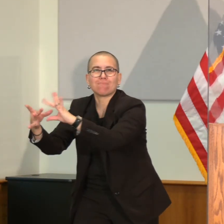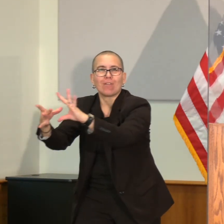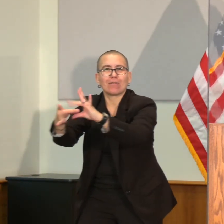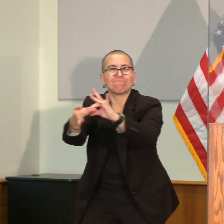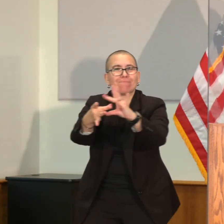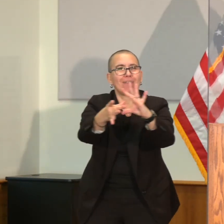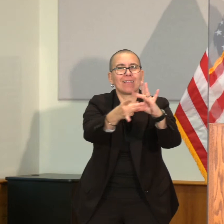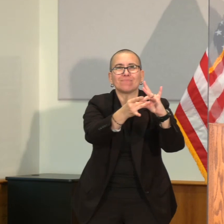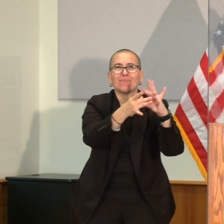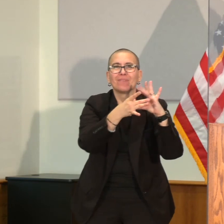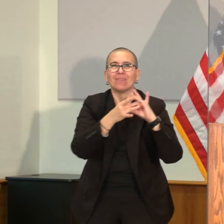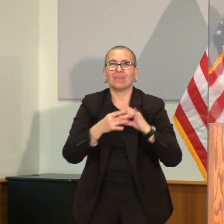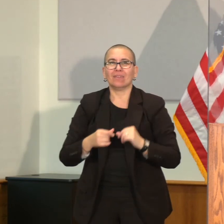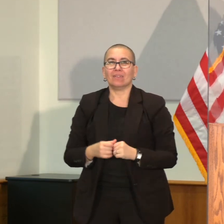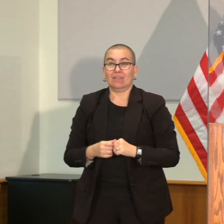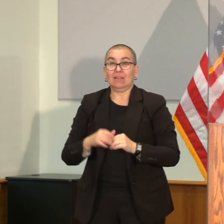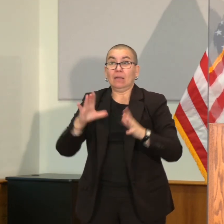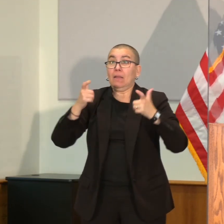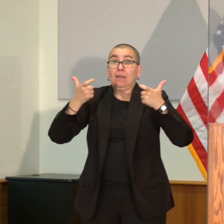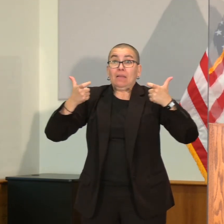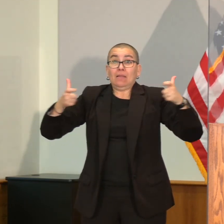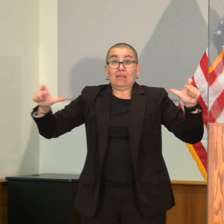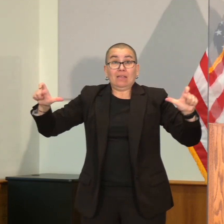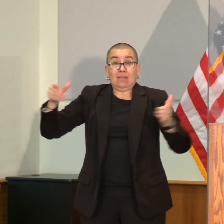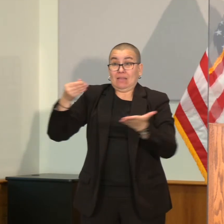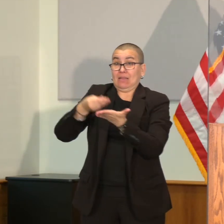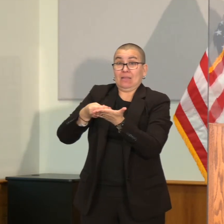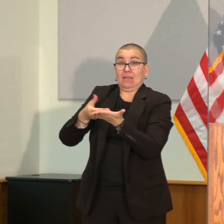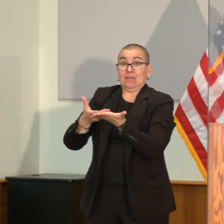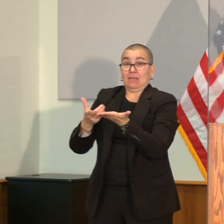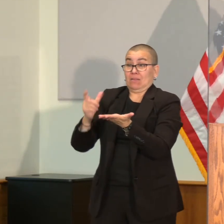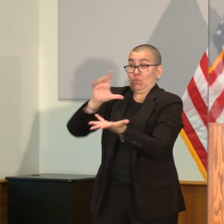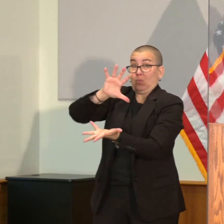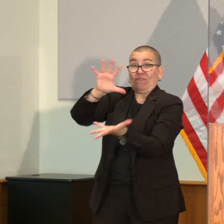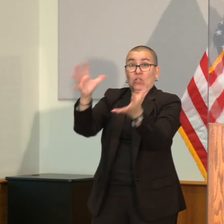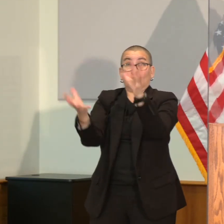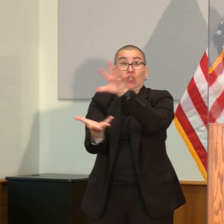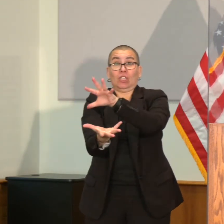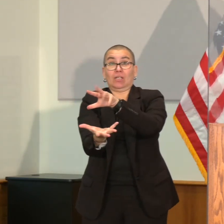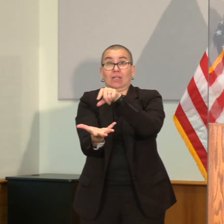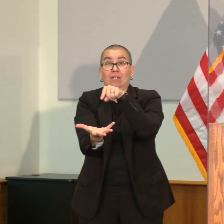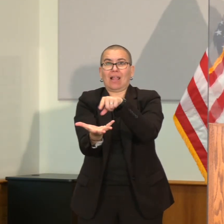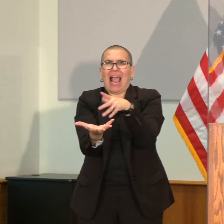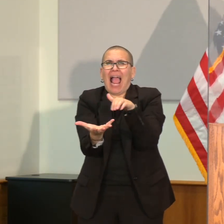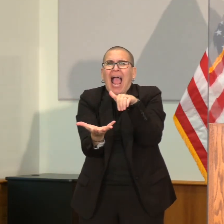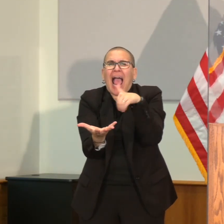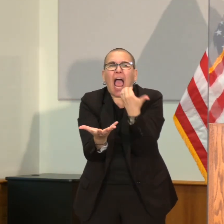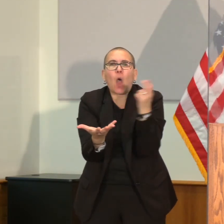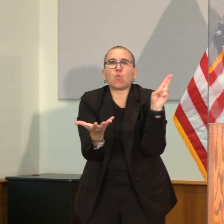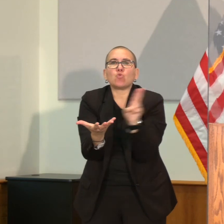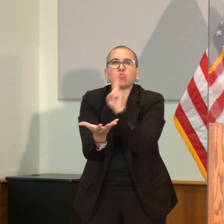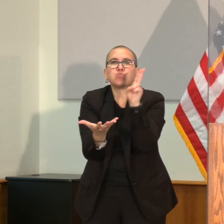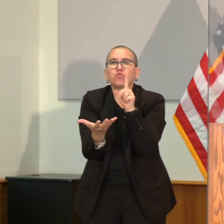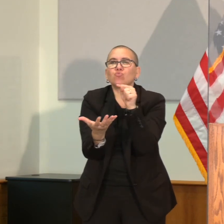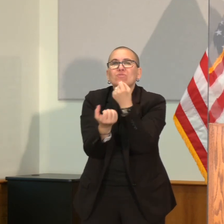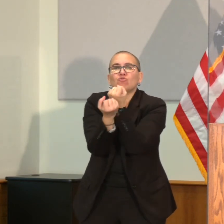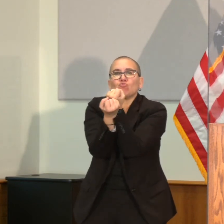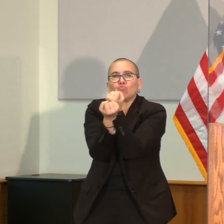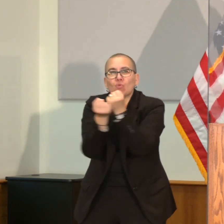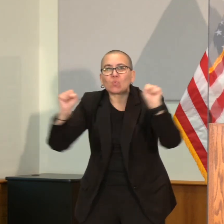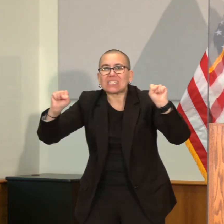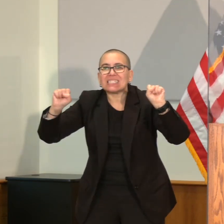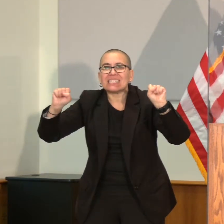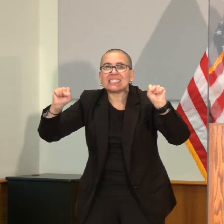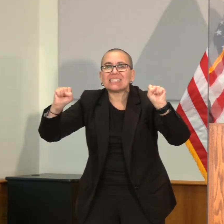would argue that a big chunk of this reform that we're talking about is how we use these Rescue Act dollars to close the achievement gap, close the home